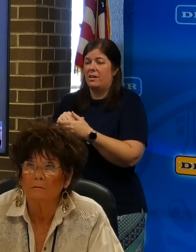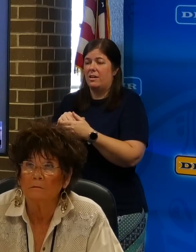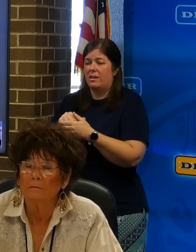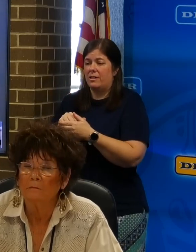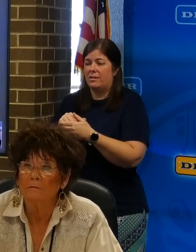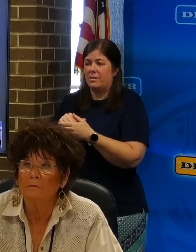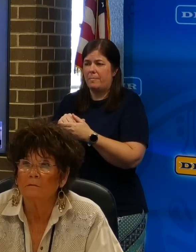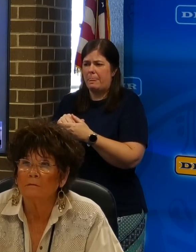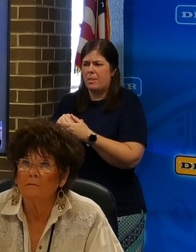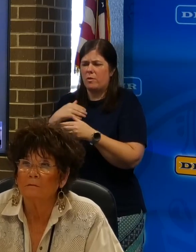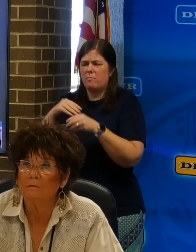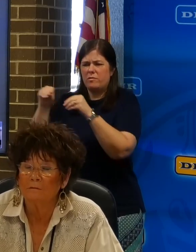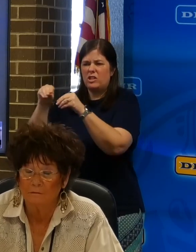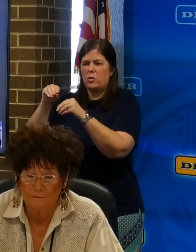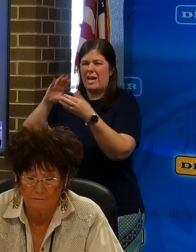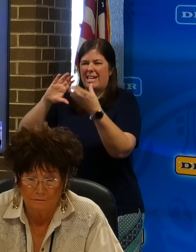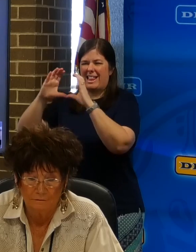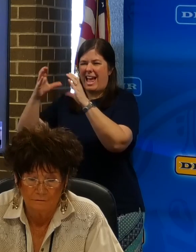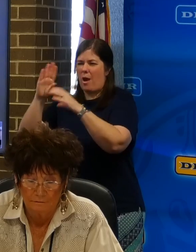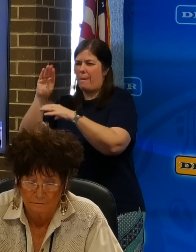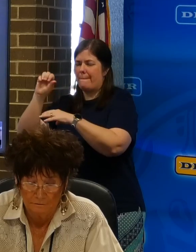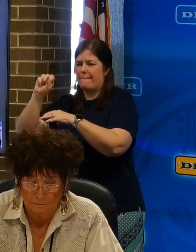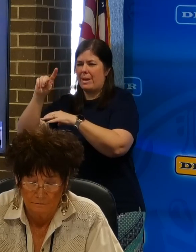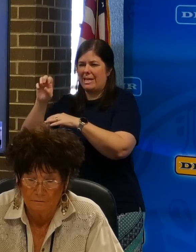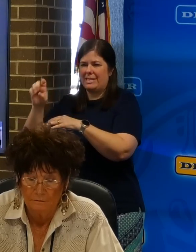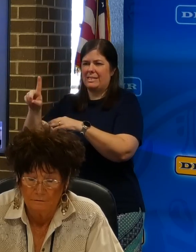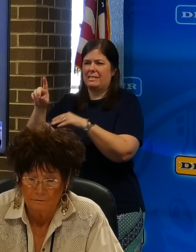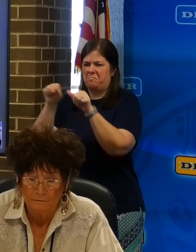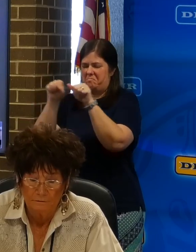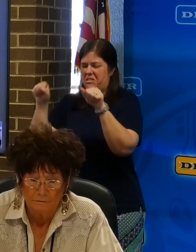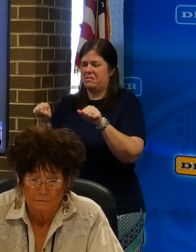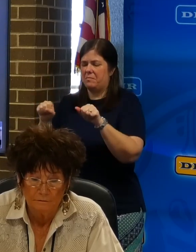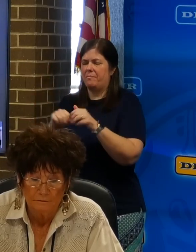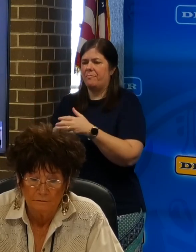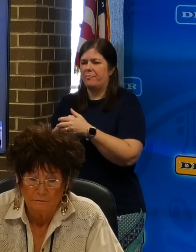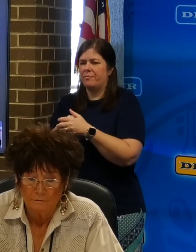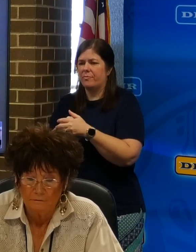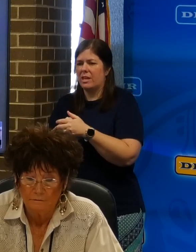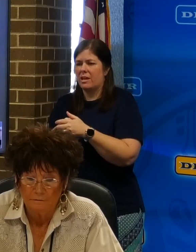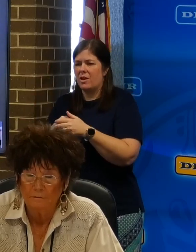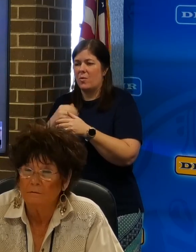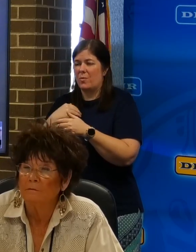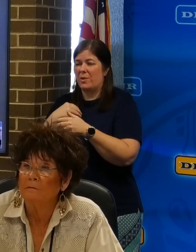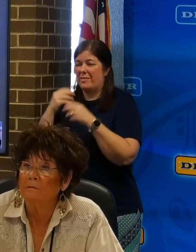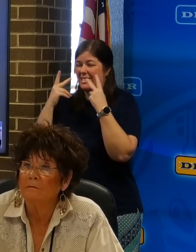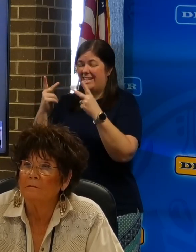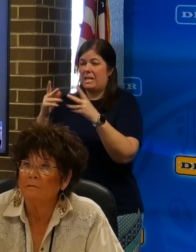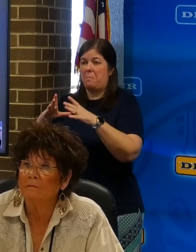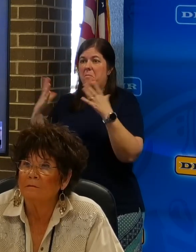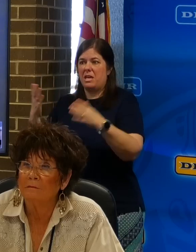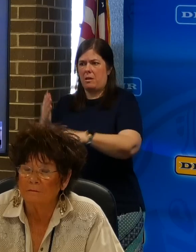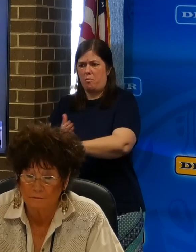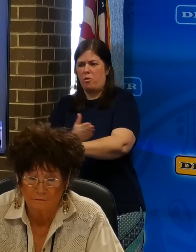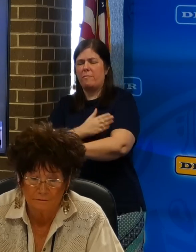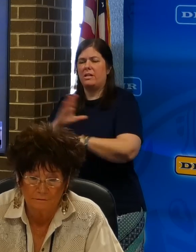a cloud-based system, which has spared the frequency for claim filings. We've already seen a vast improvement by doing